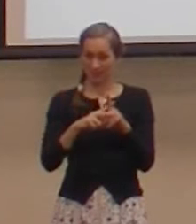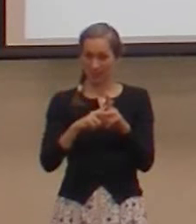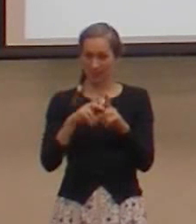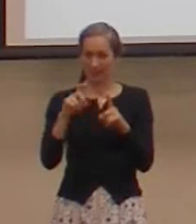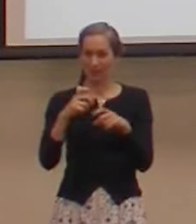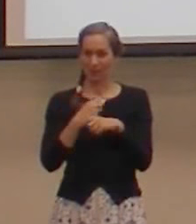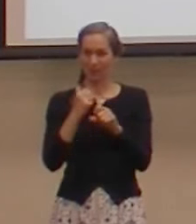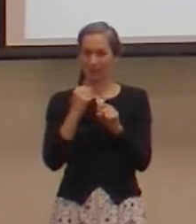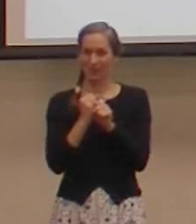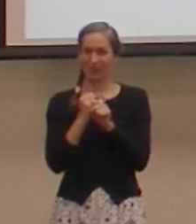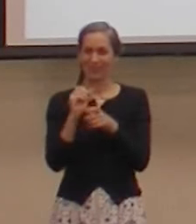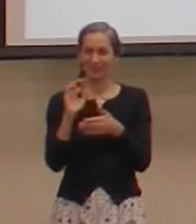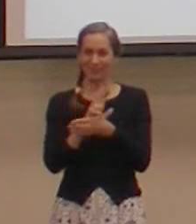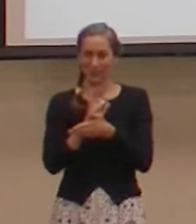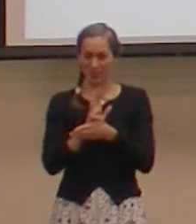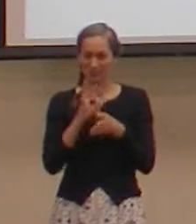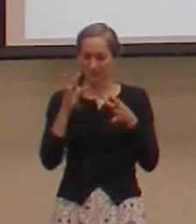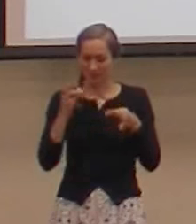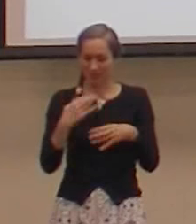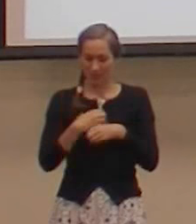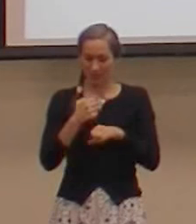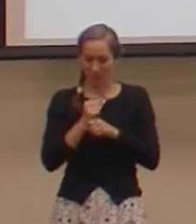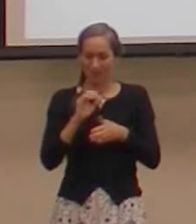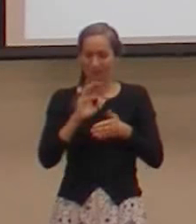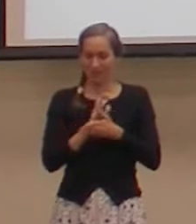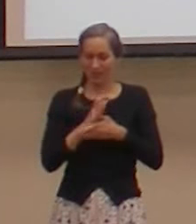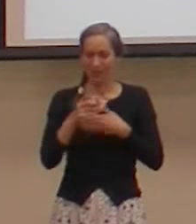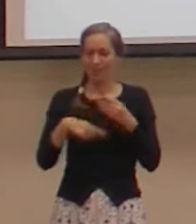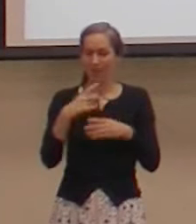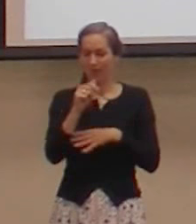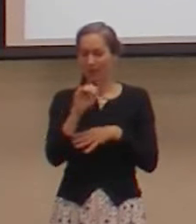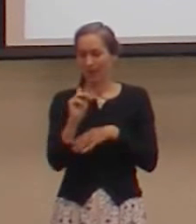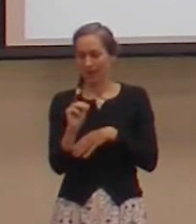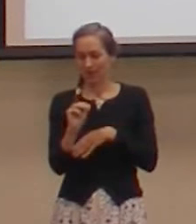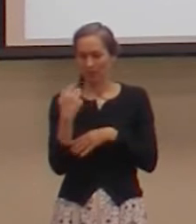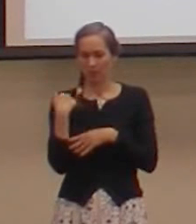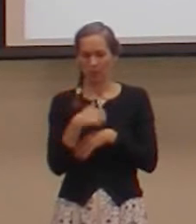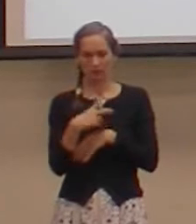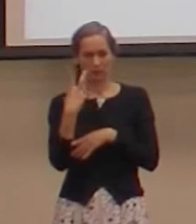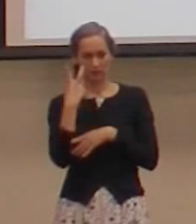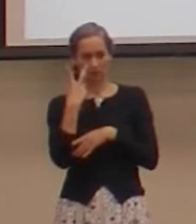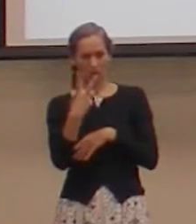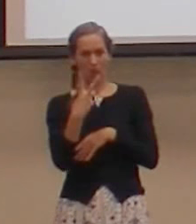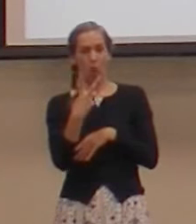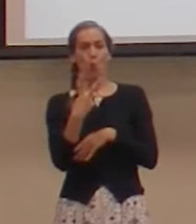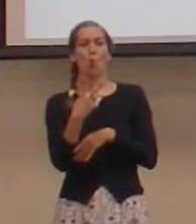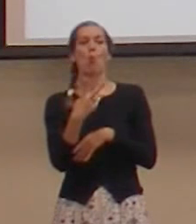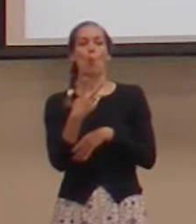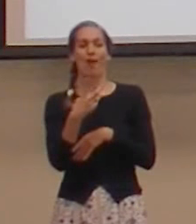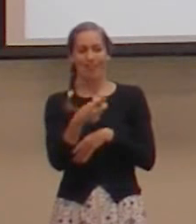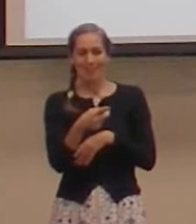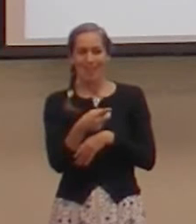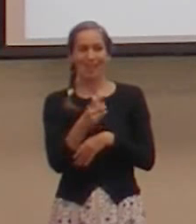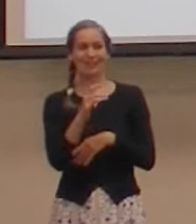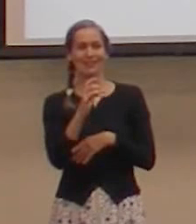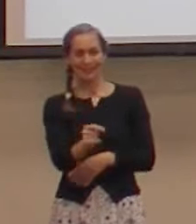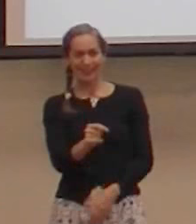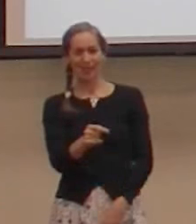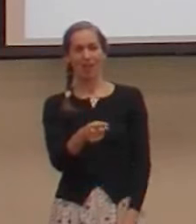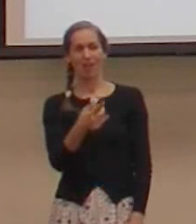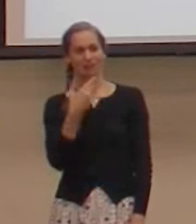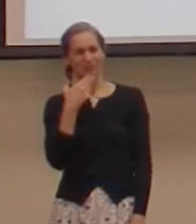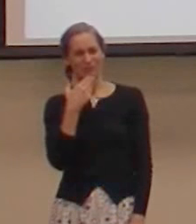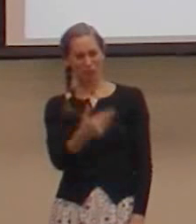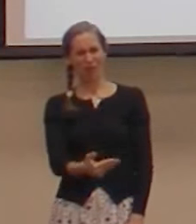video, and he chose to make that video about AIM. And we saw that, and we said, that is it. That is it. That is really good. Now,